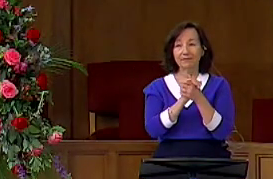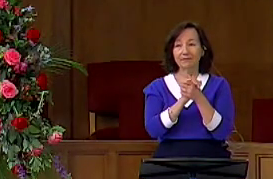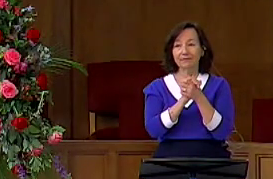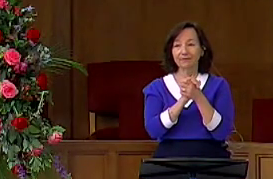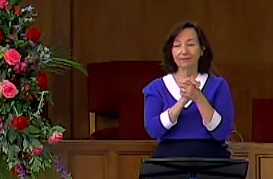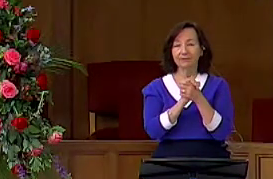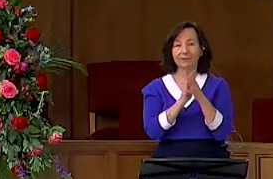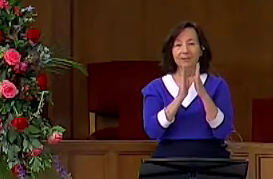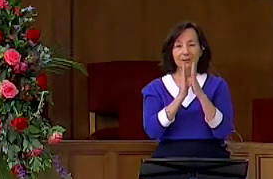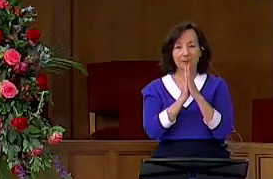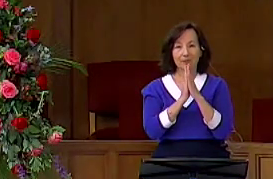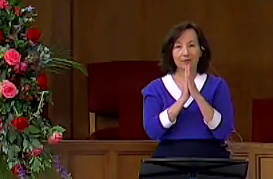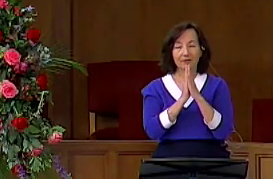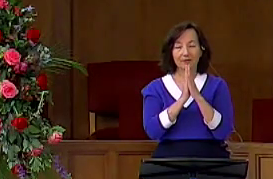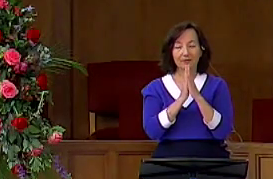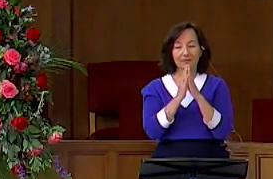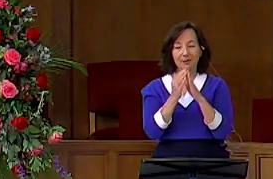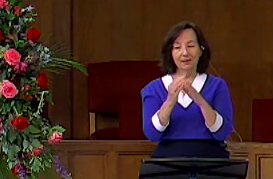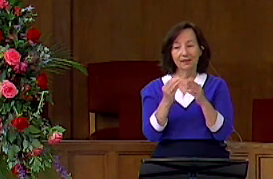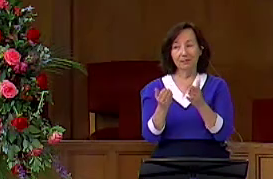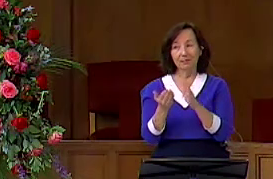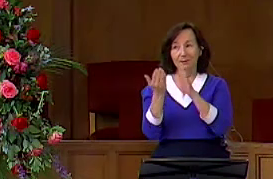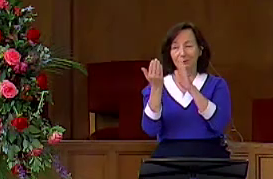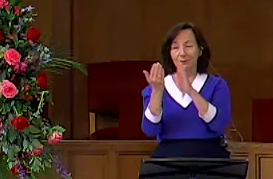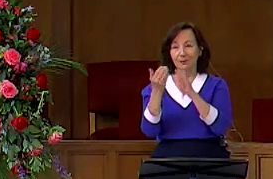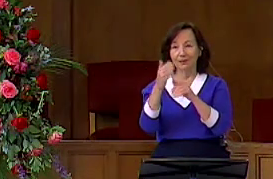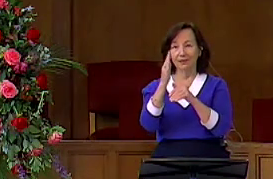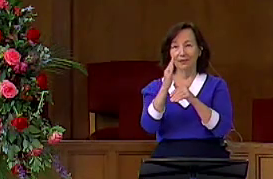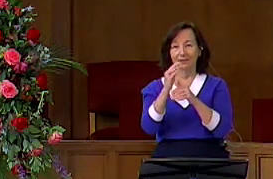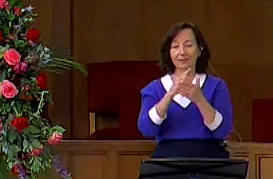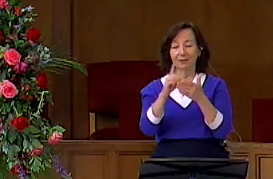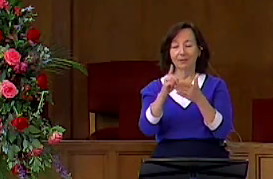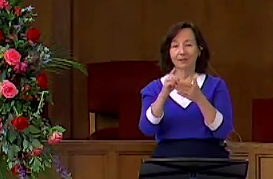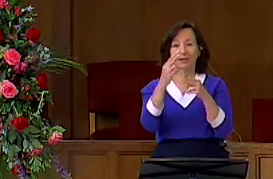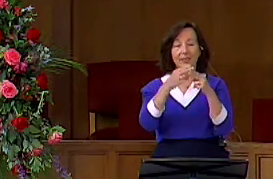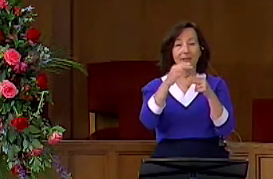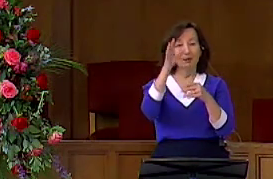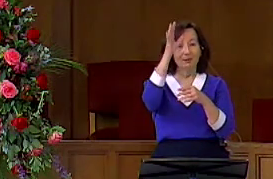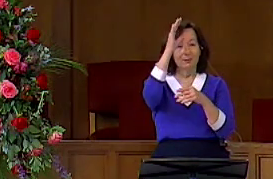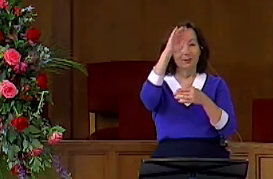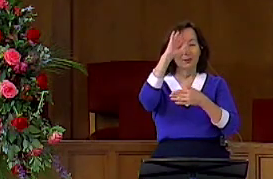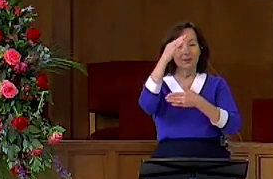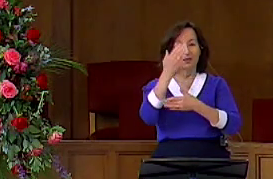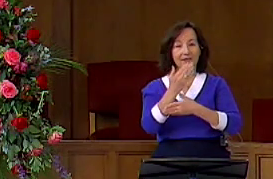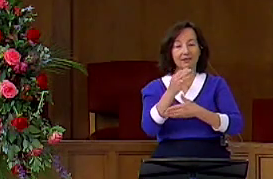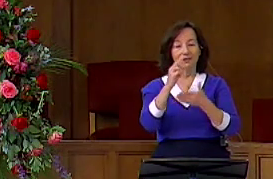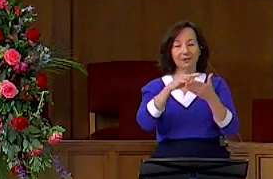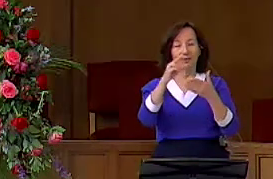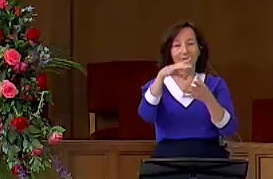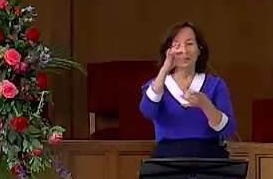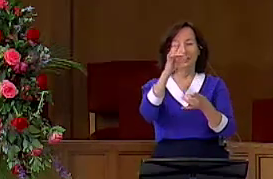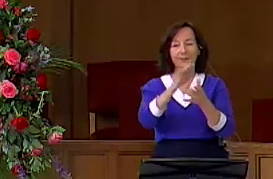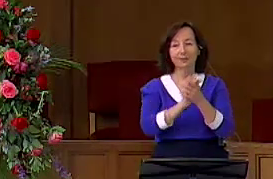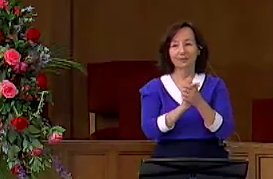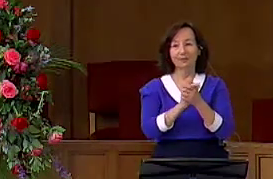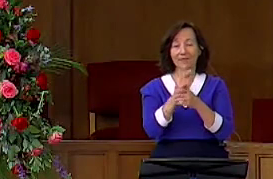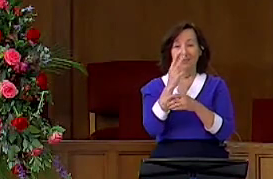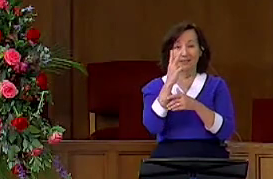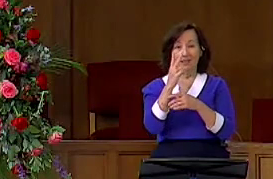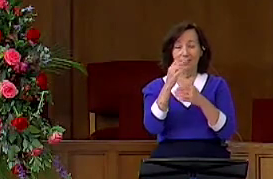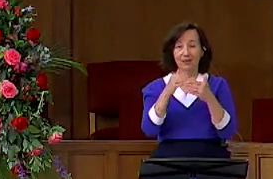And pray and put that before God this week. In the name of the Father, and of the Son, and of the Holy Spirit. Look forward to seeing you